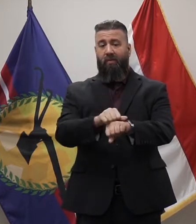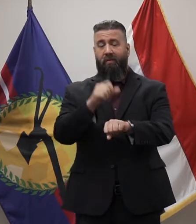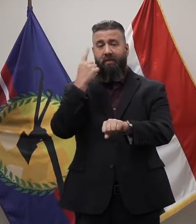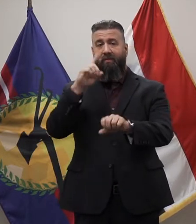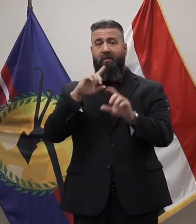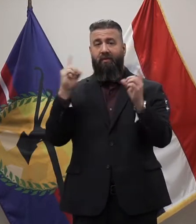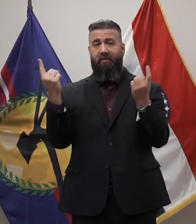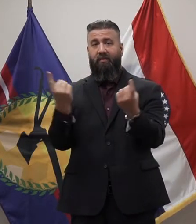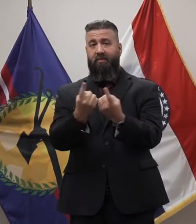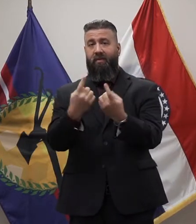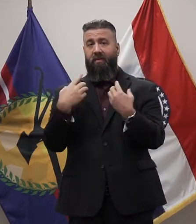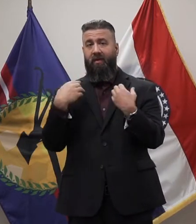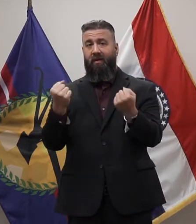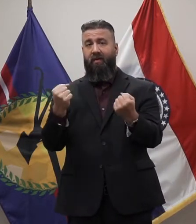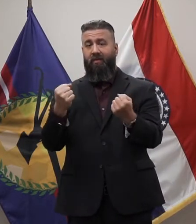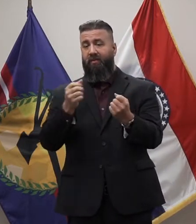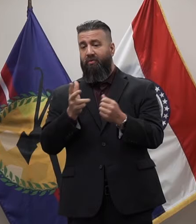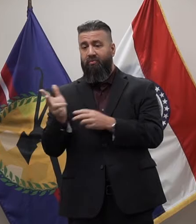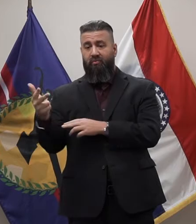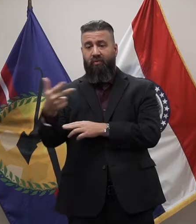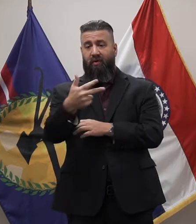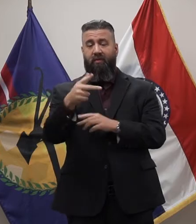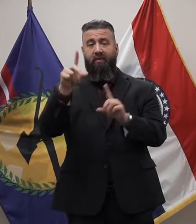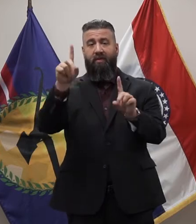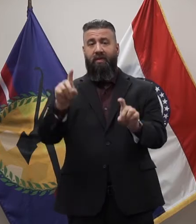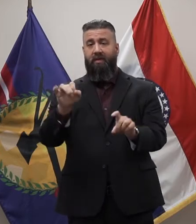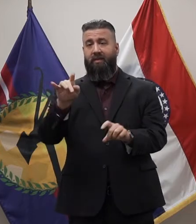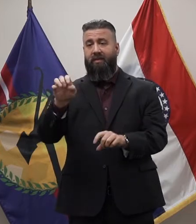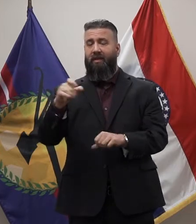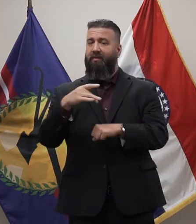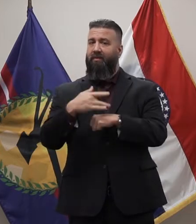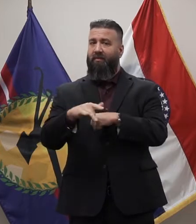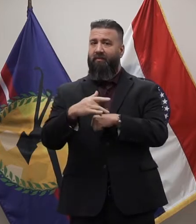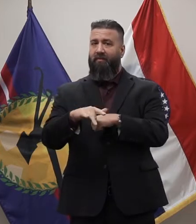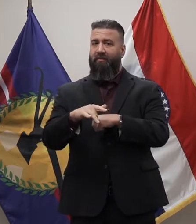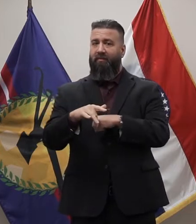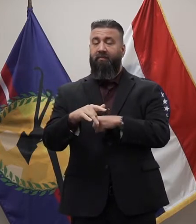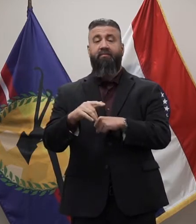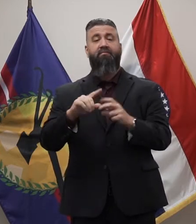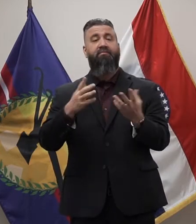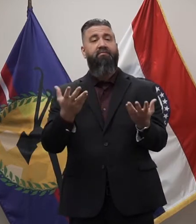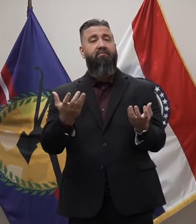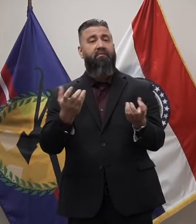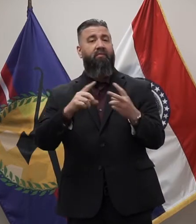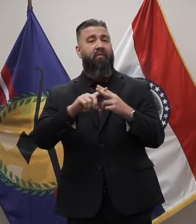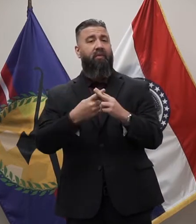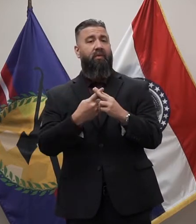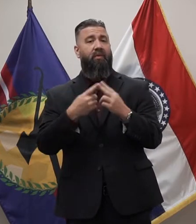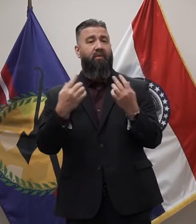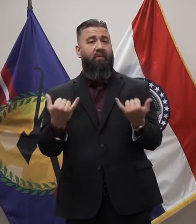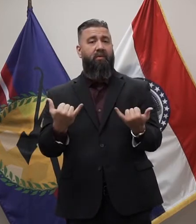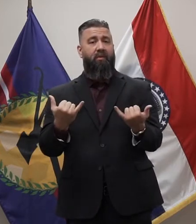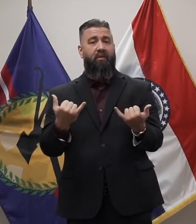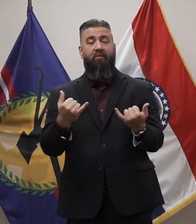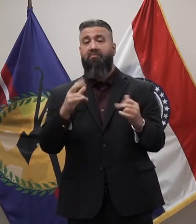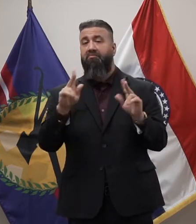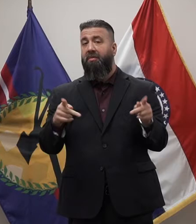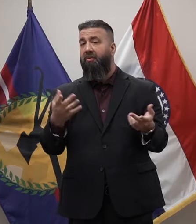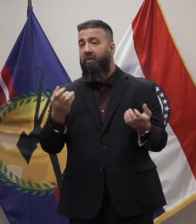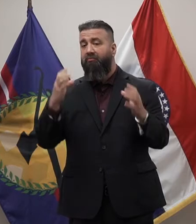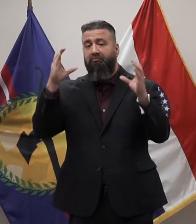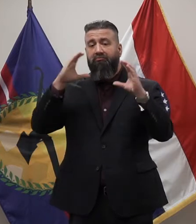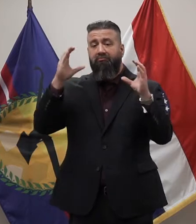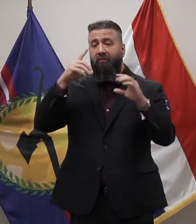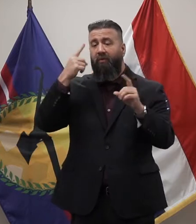drive-through testing sites were available. So I want to start today by encouraging those looking for a test to start